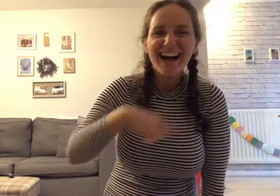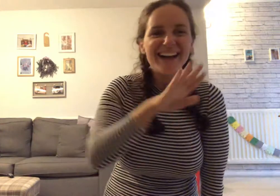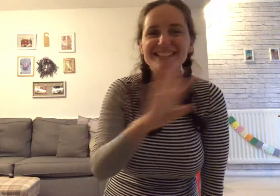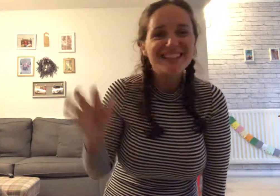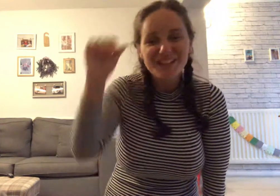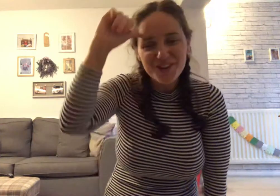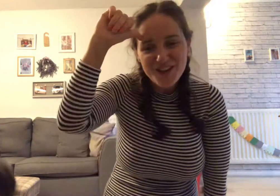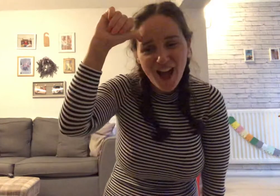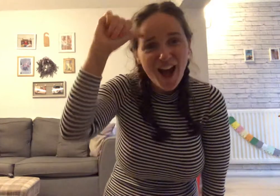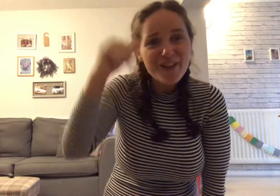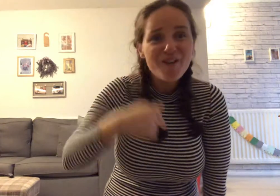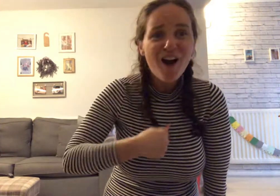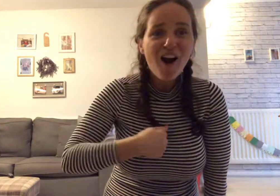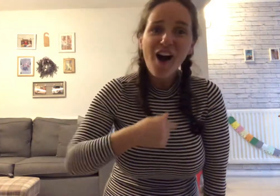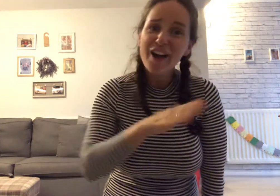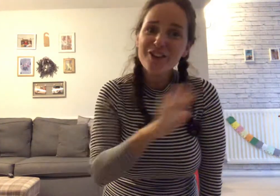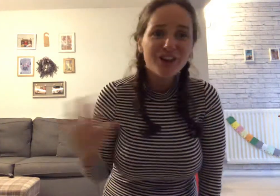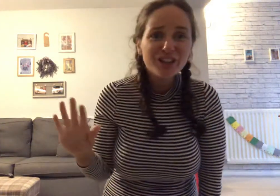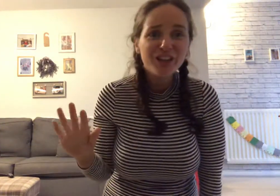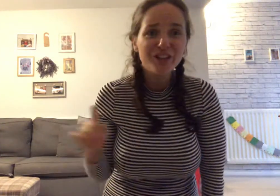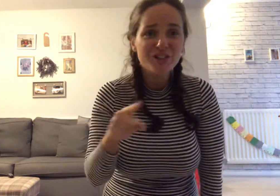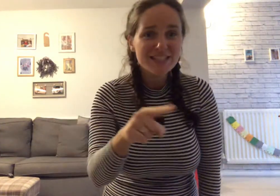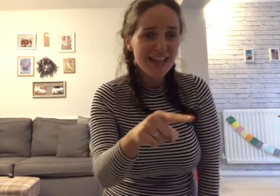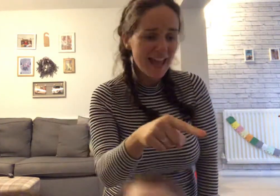I didn't know. I couldn't, you see?